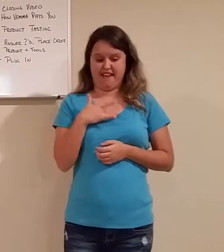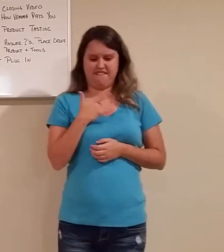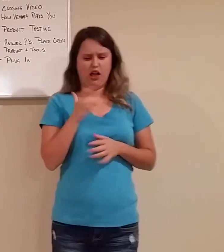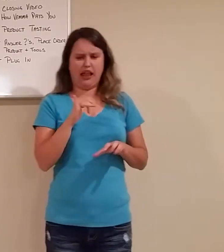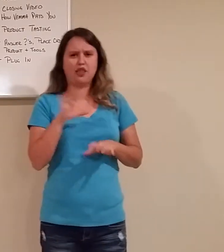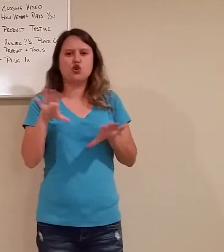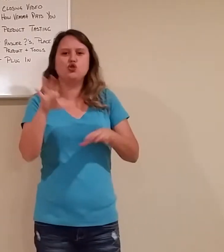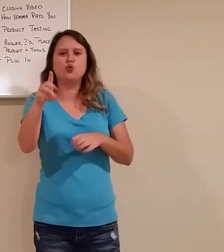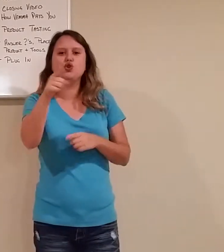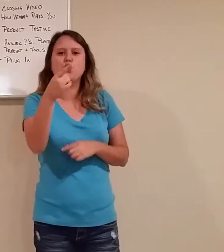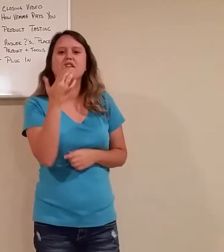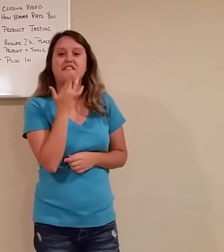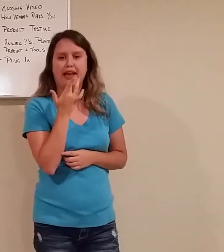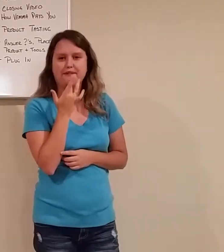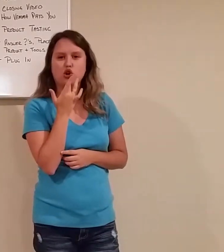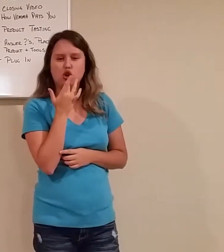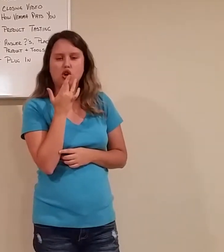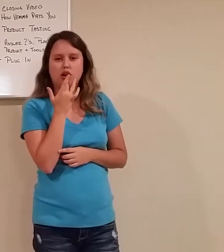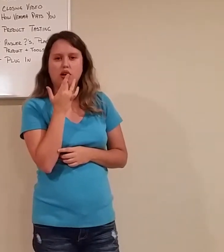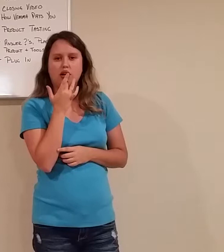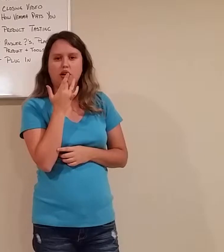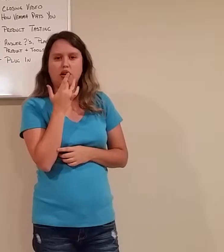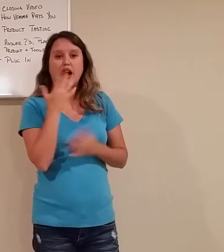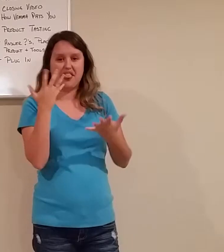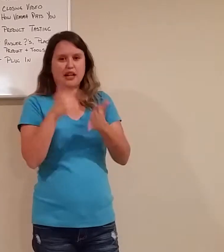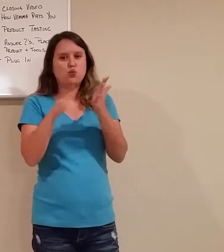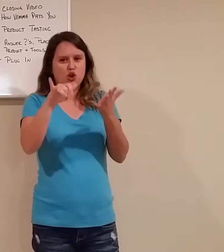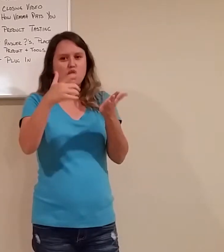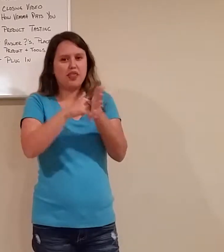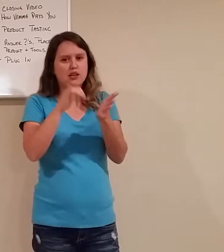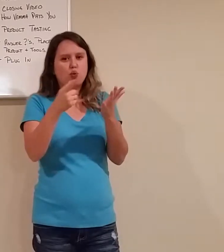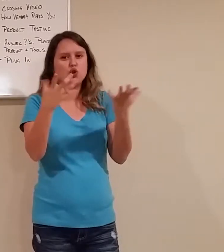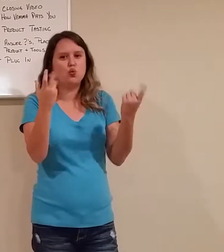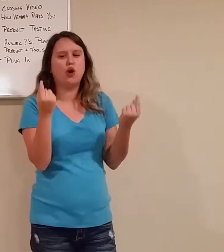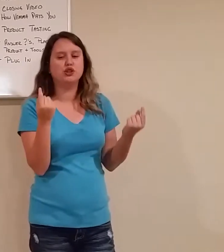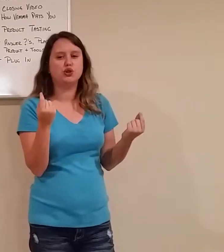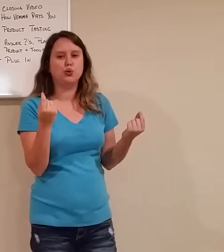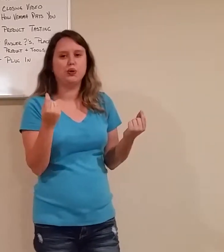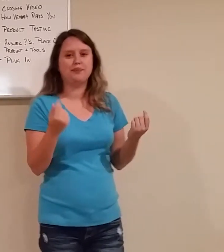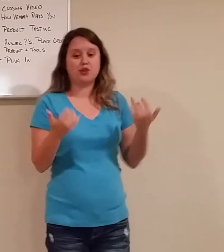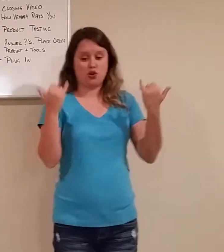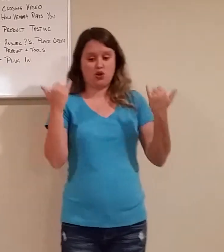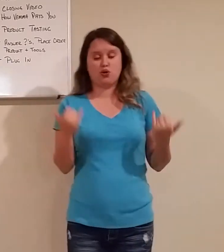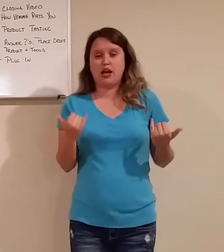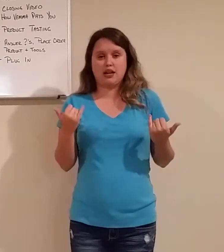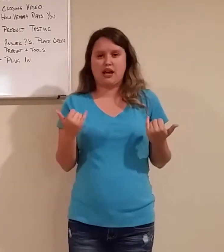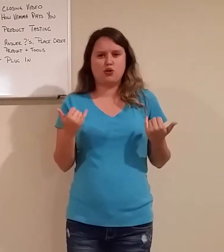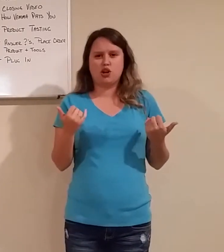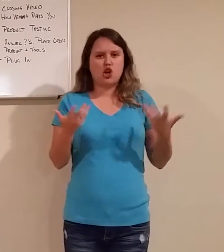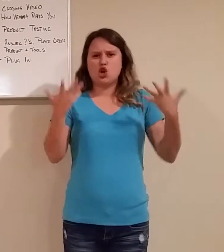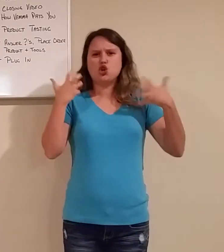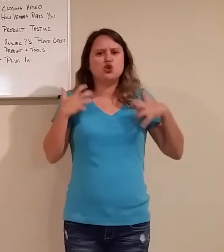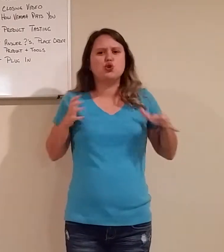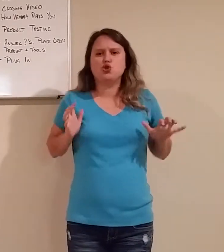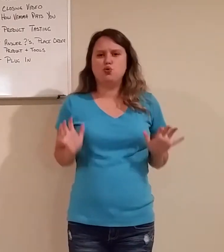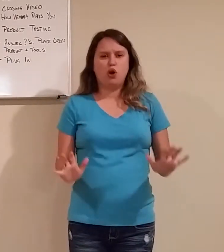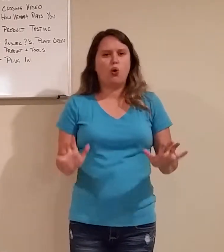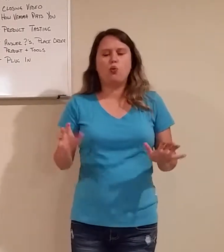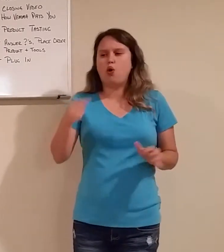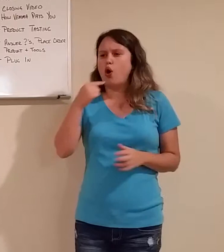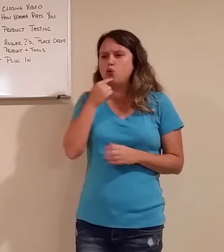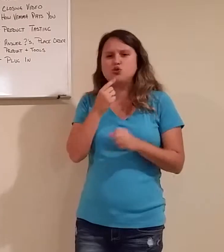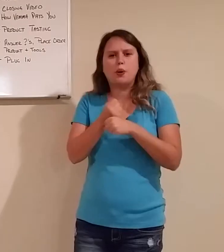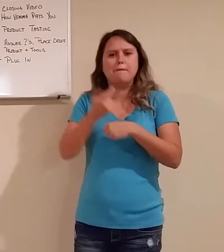us a favor. And that's exactly what we want to do. At this time, we don't want to turn our